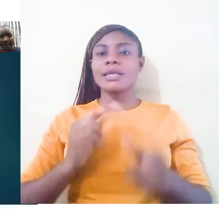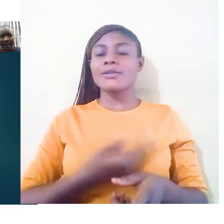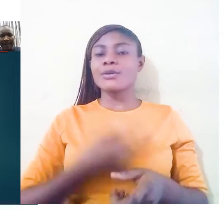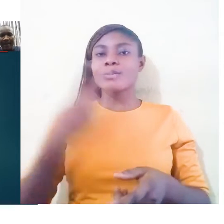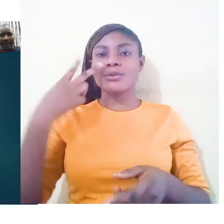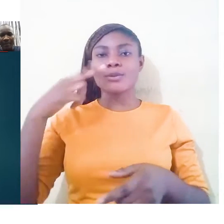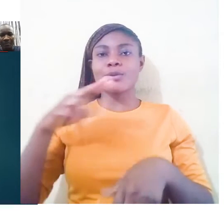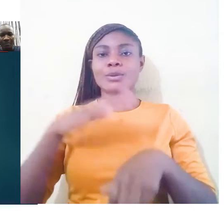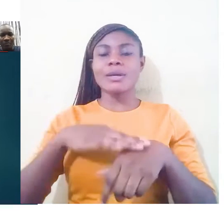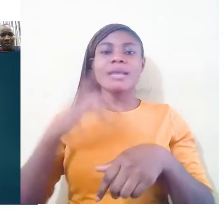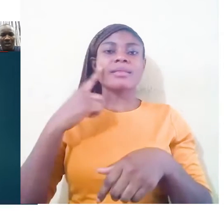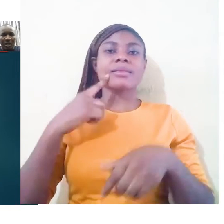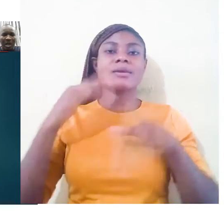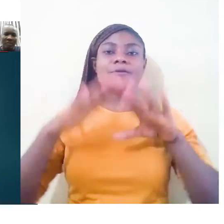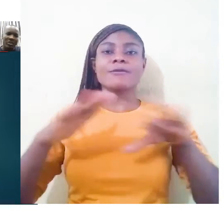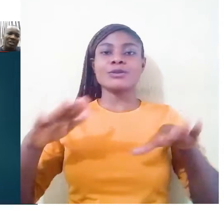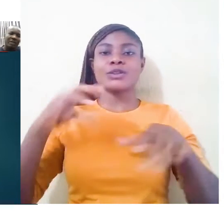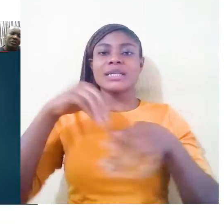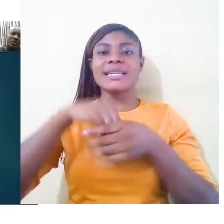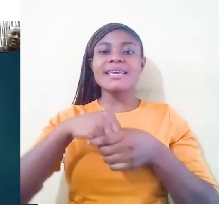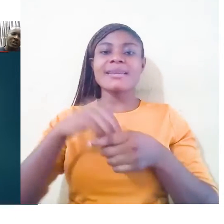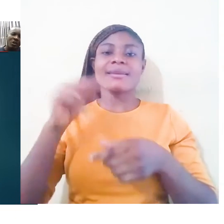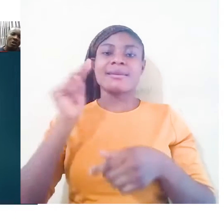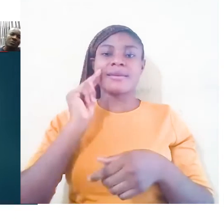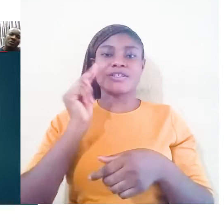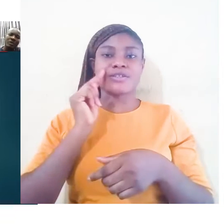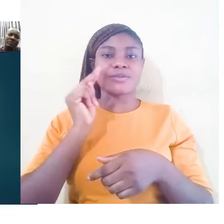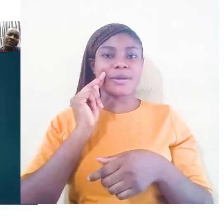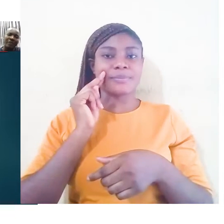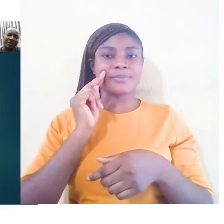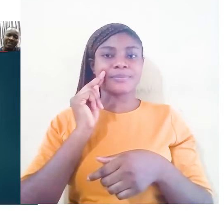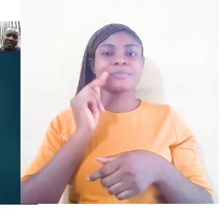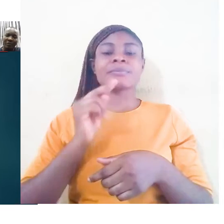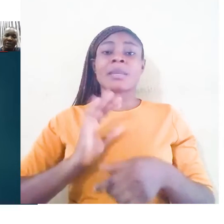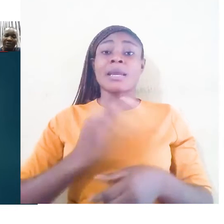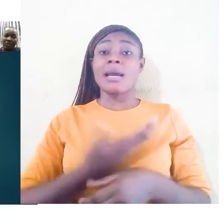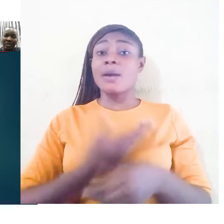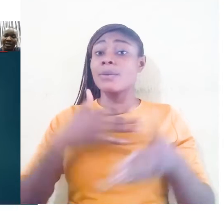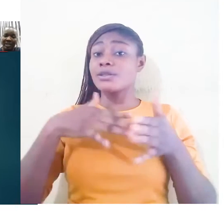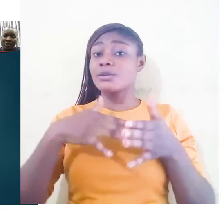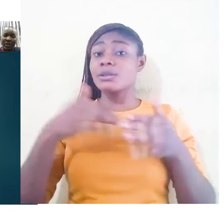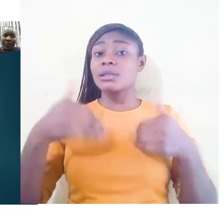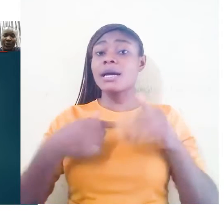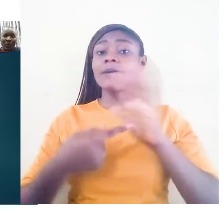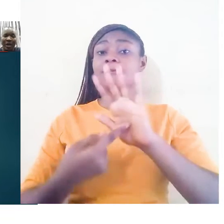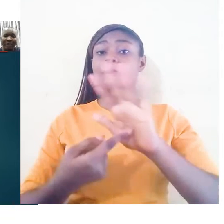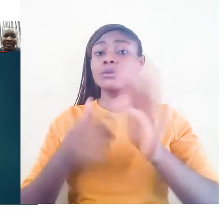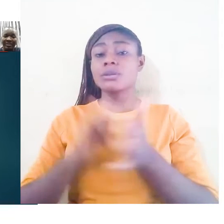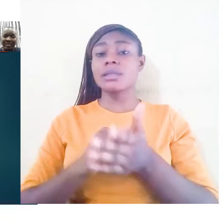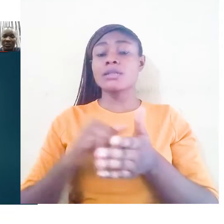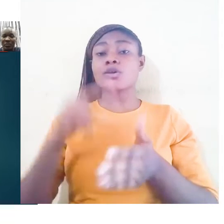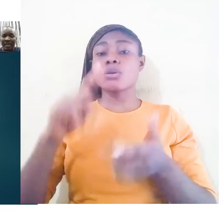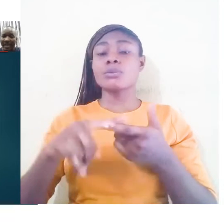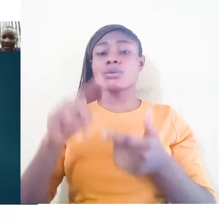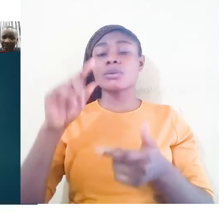Nigeria. Our studies have shown that up to 75% of deaf children in Nigeria do not have